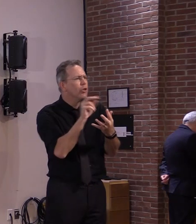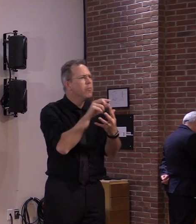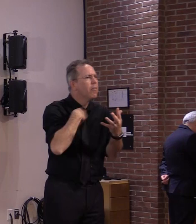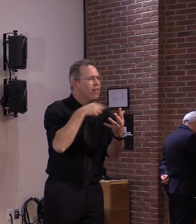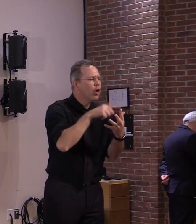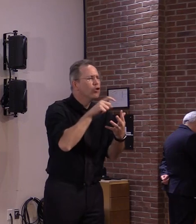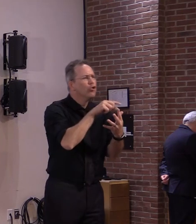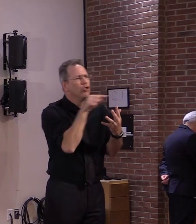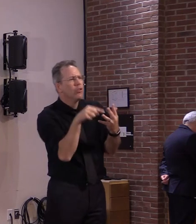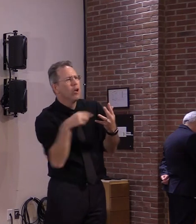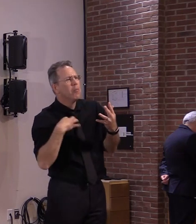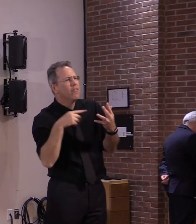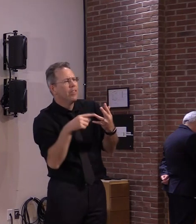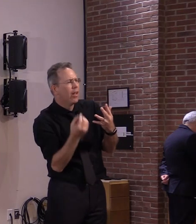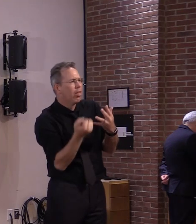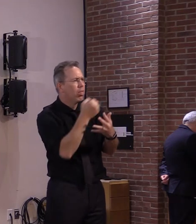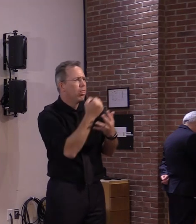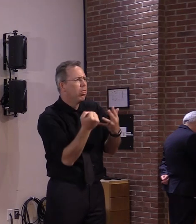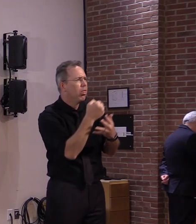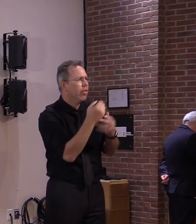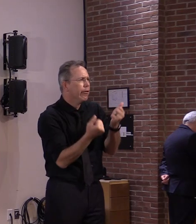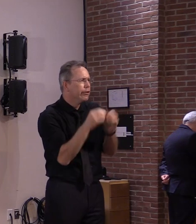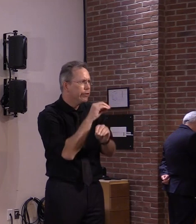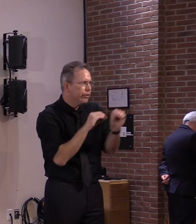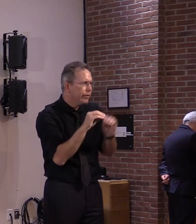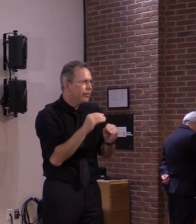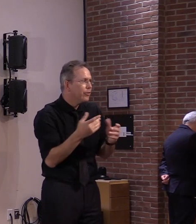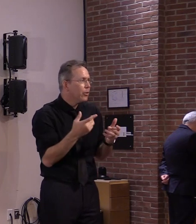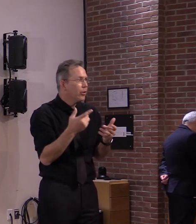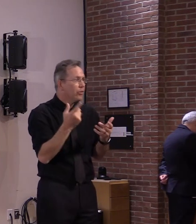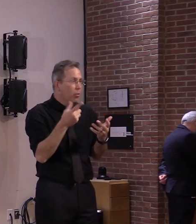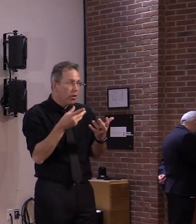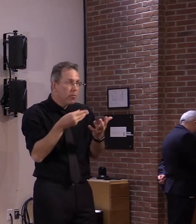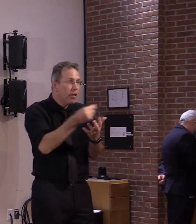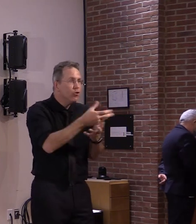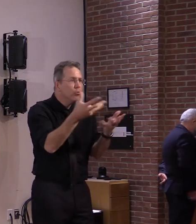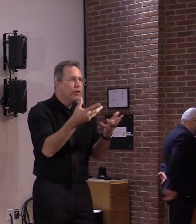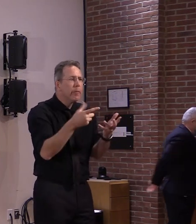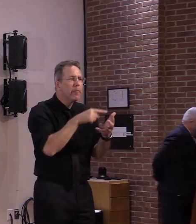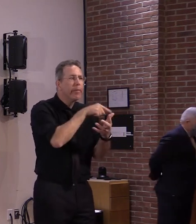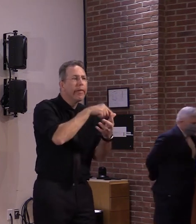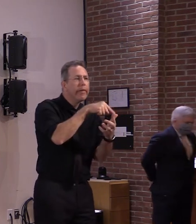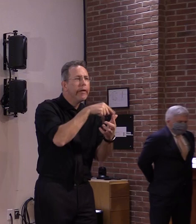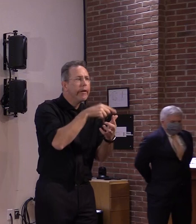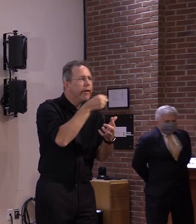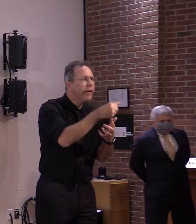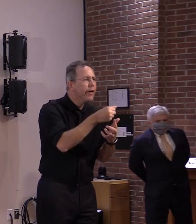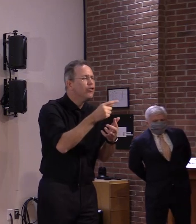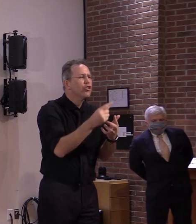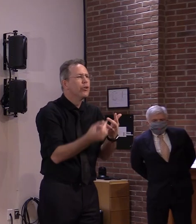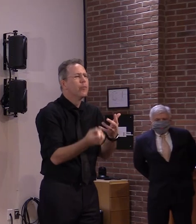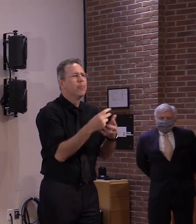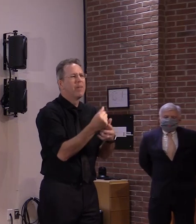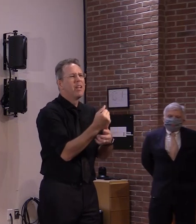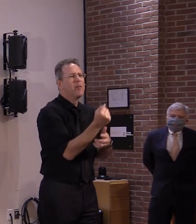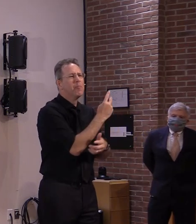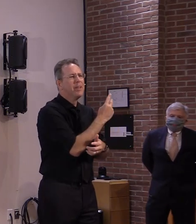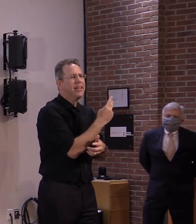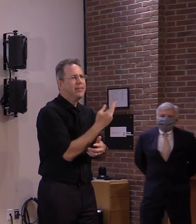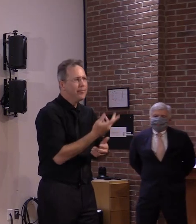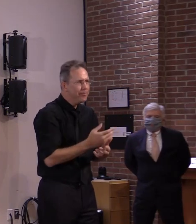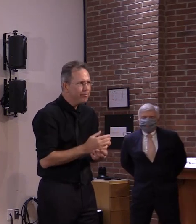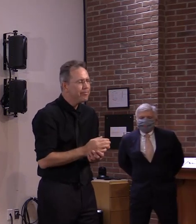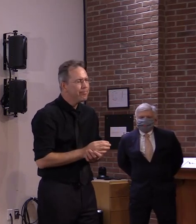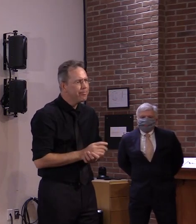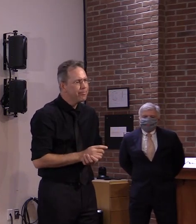federal requirement that if someone is improperly paid benefits, that they pay back the programs they were improperly